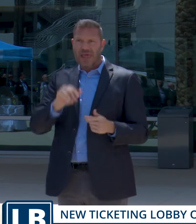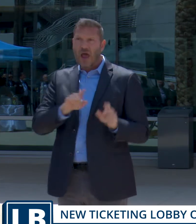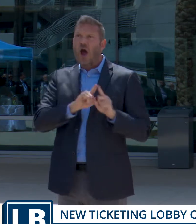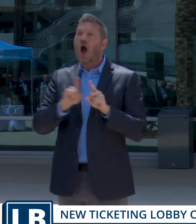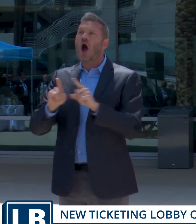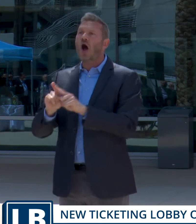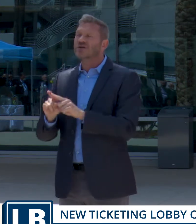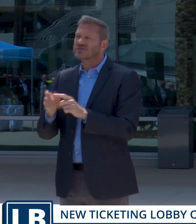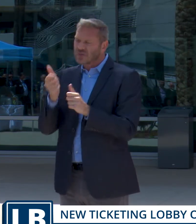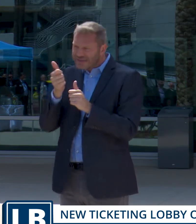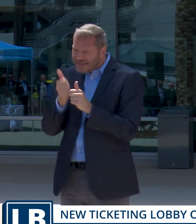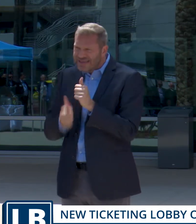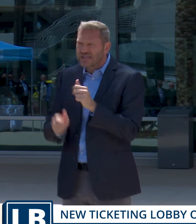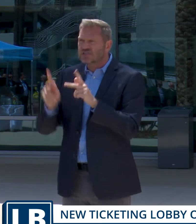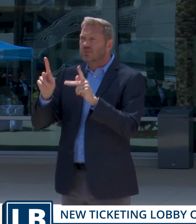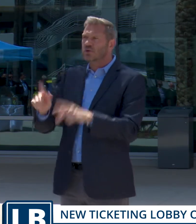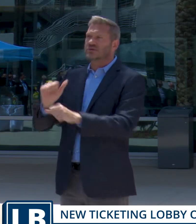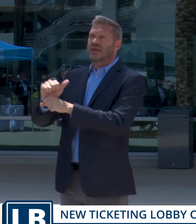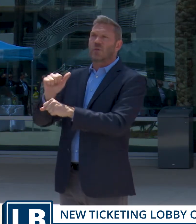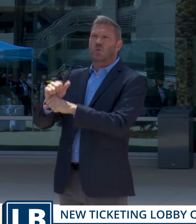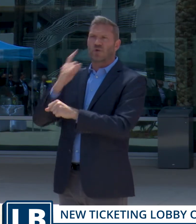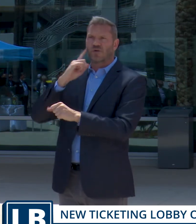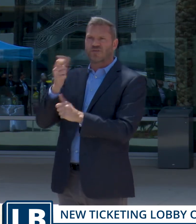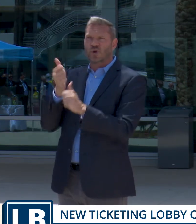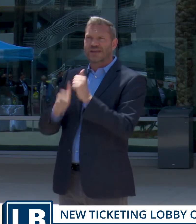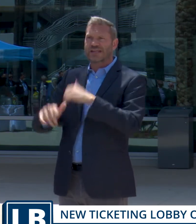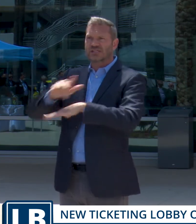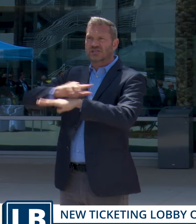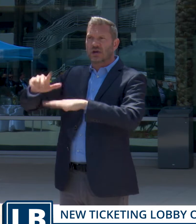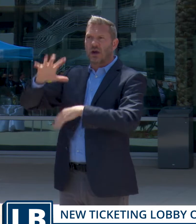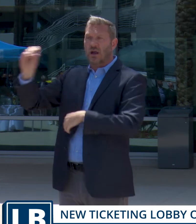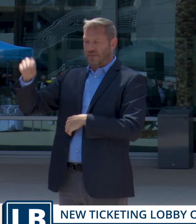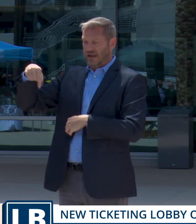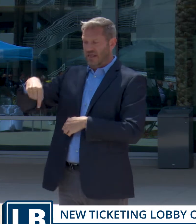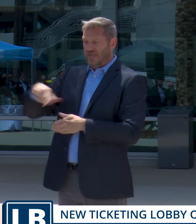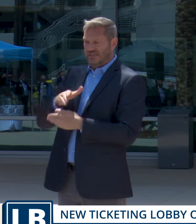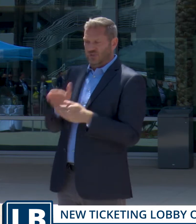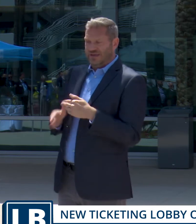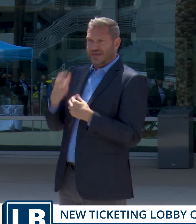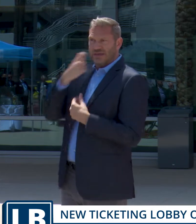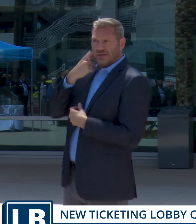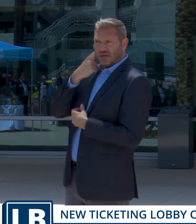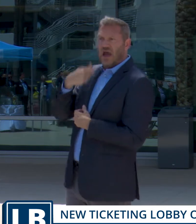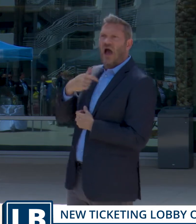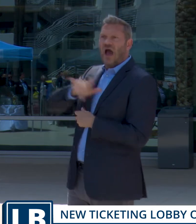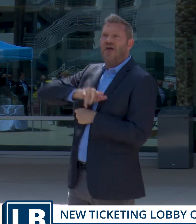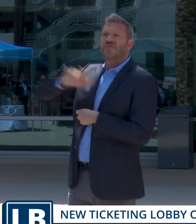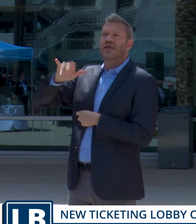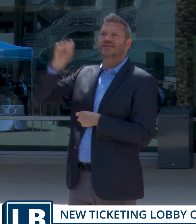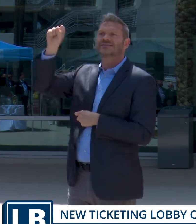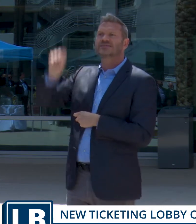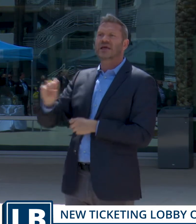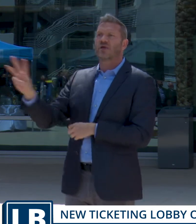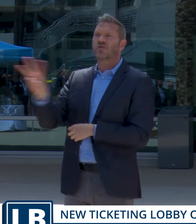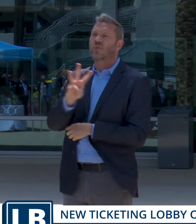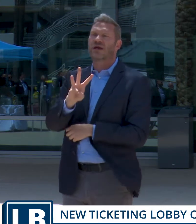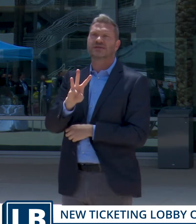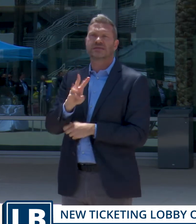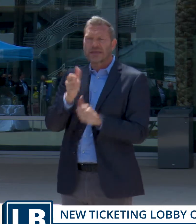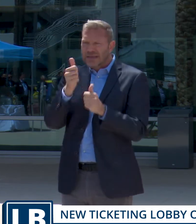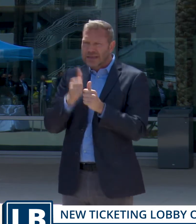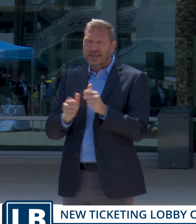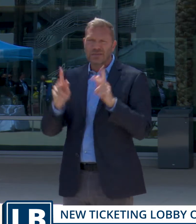and every person that works for these airlines. This weekend I happened to fly Southwest. The individuals We're so supportive.